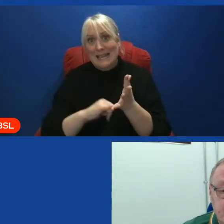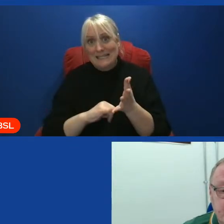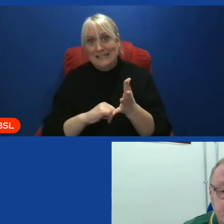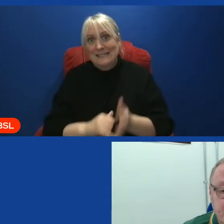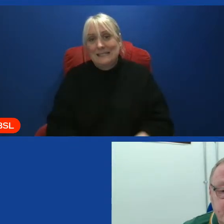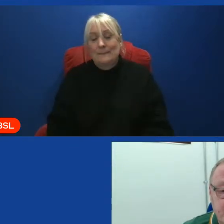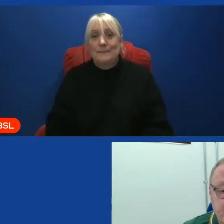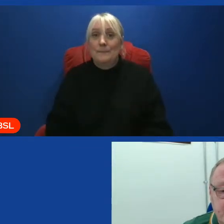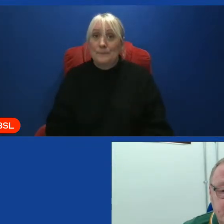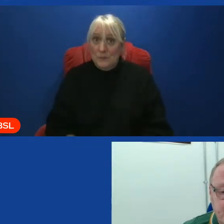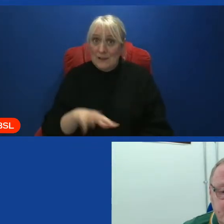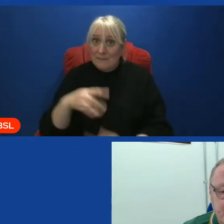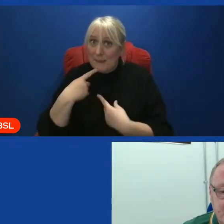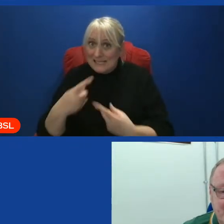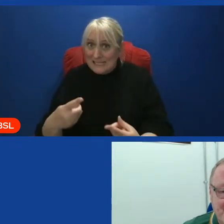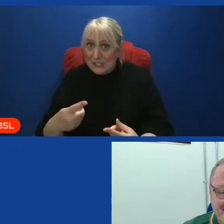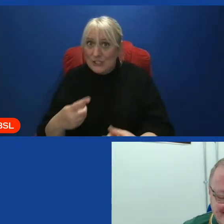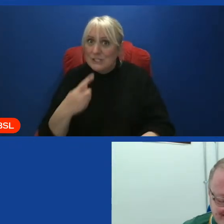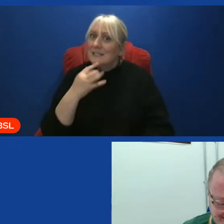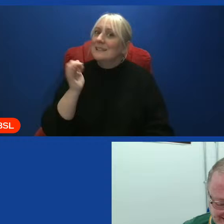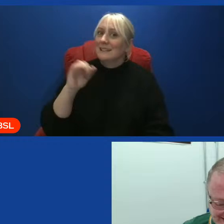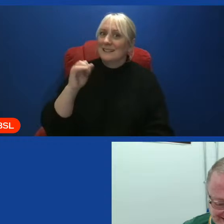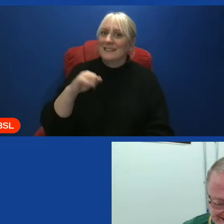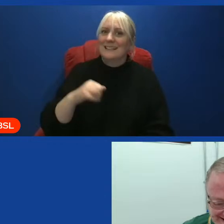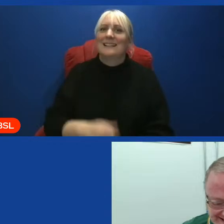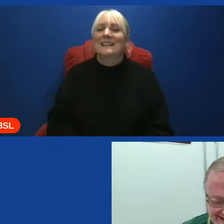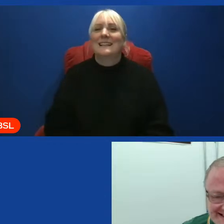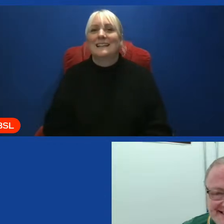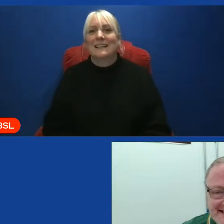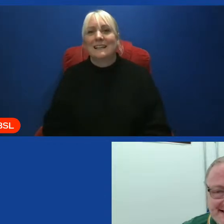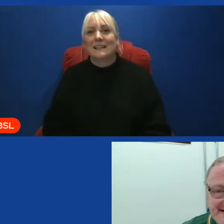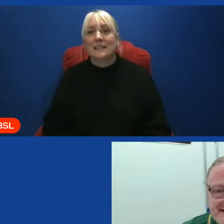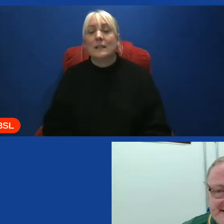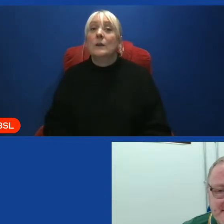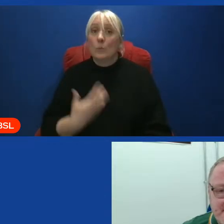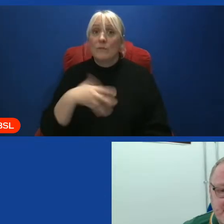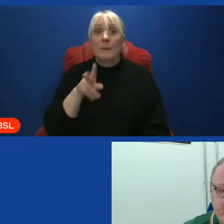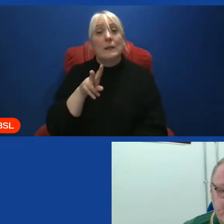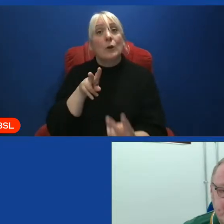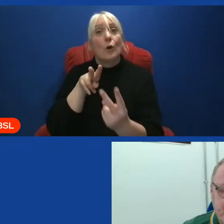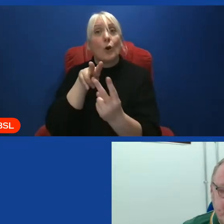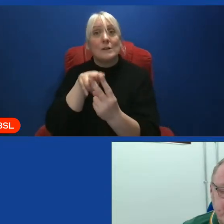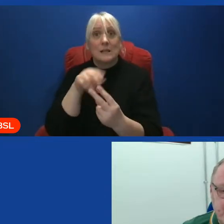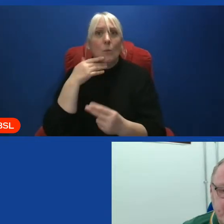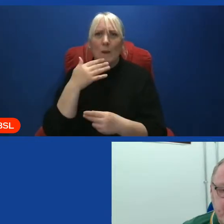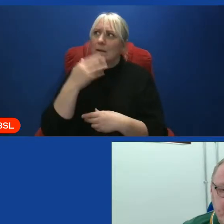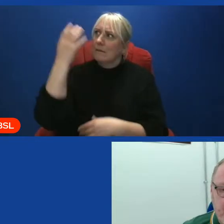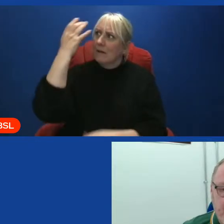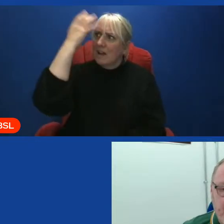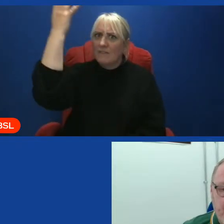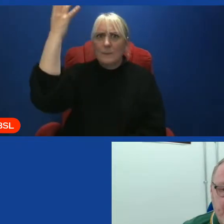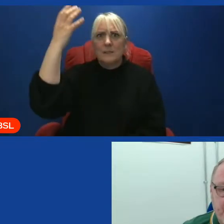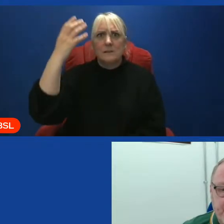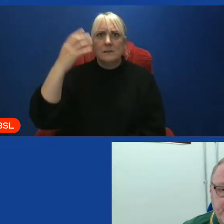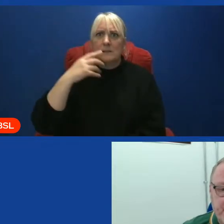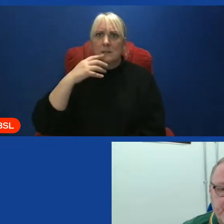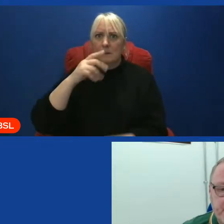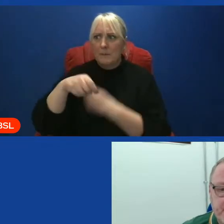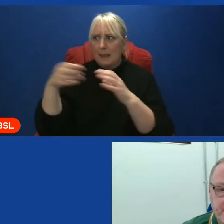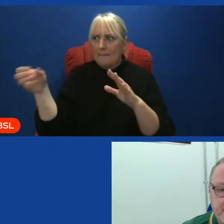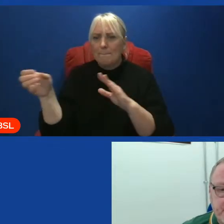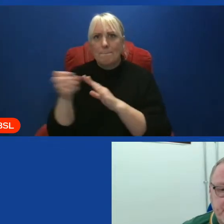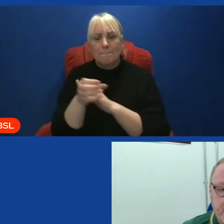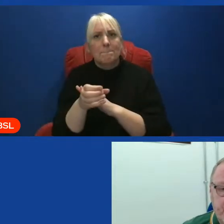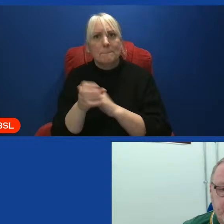I certainly have. See, I didn't have enough time. I would have covered all of that. Yeah, we've already written, as soon as the government took office, we did write to